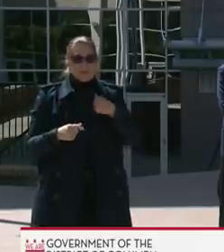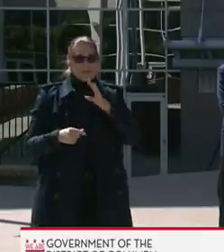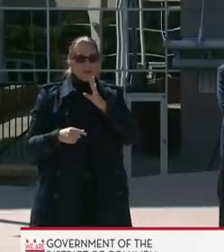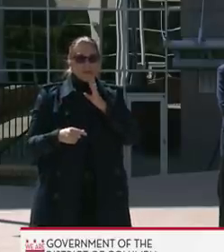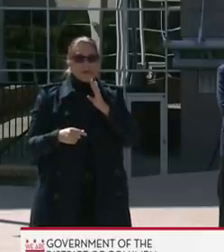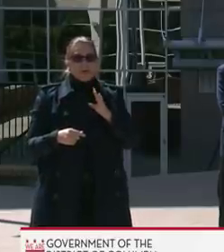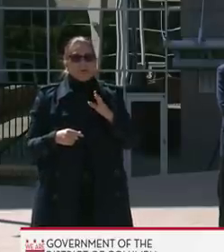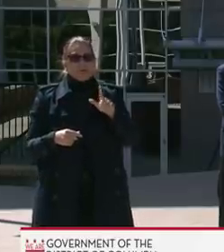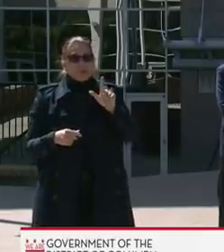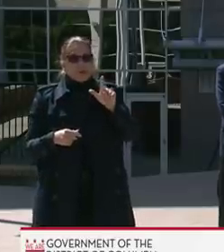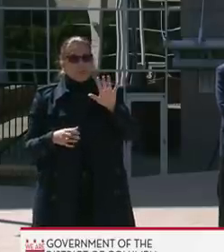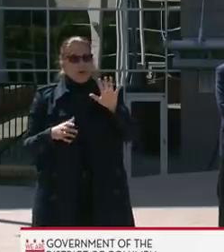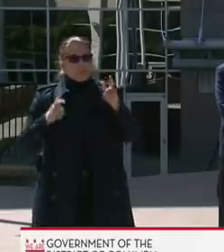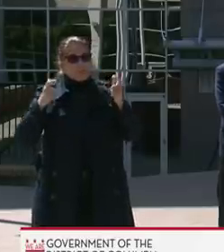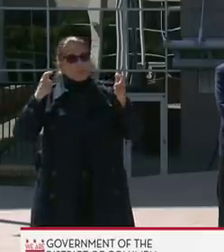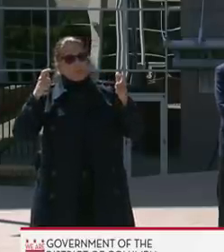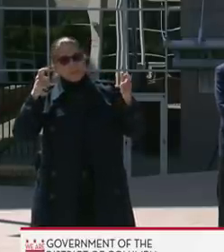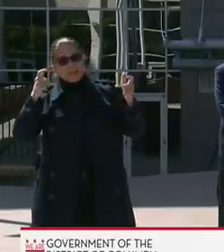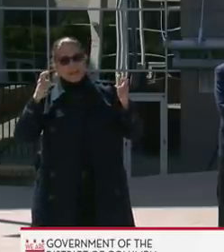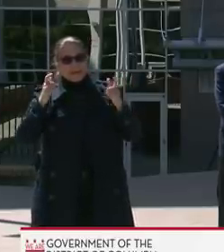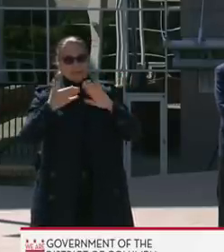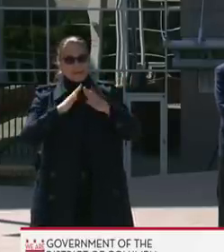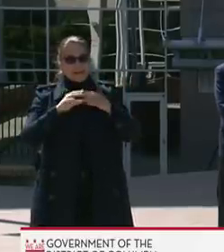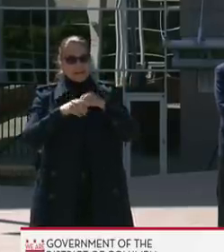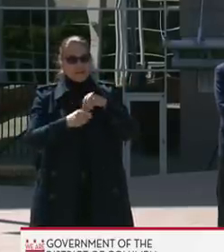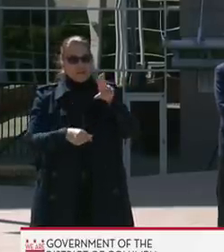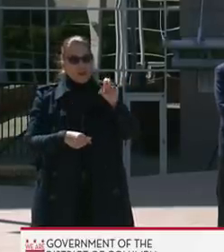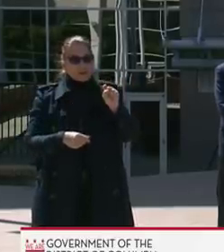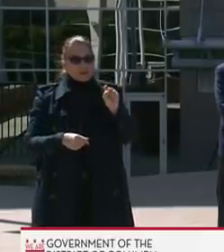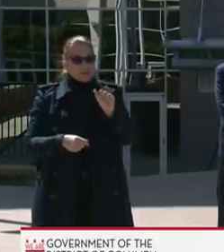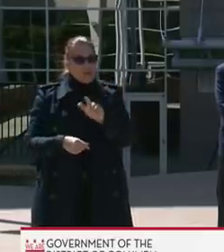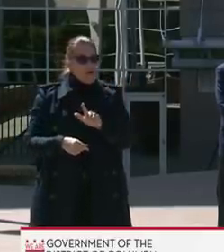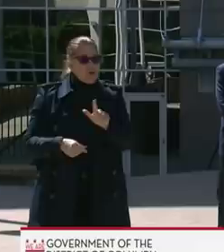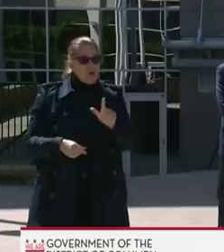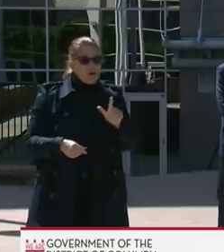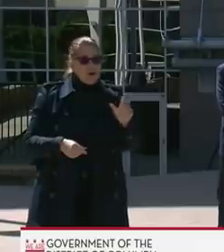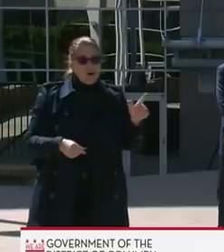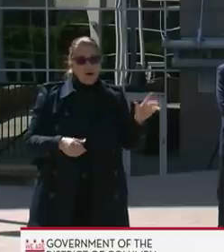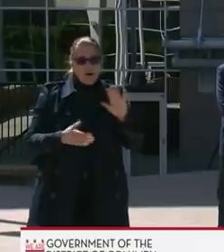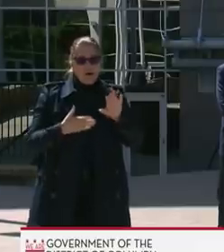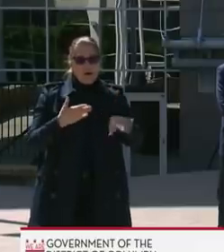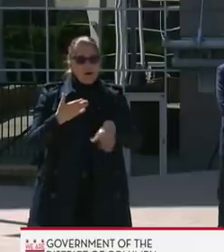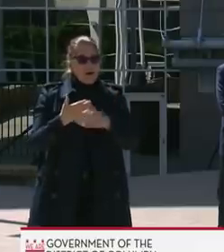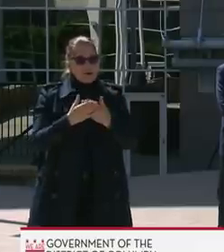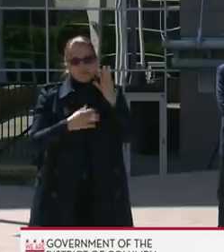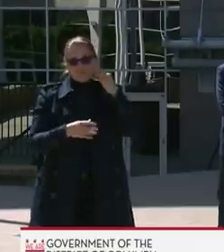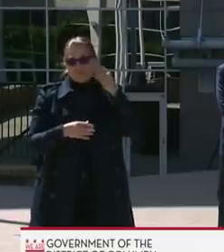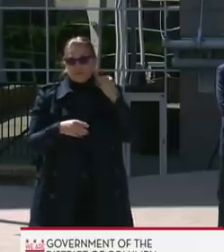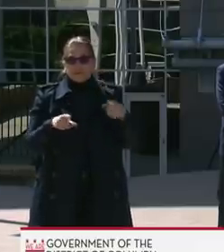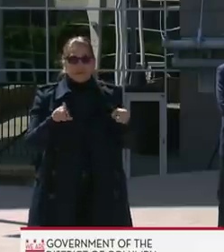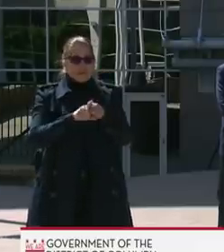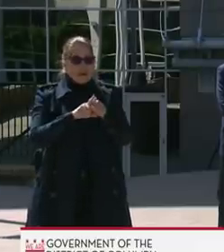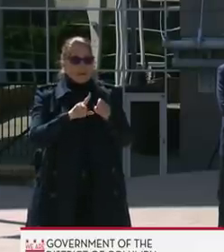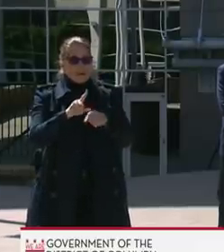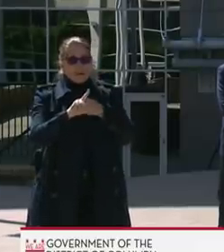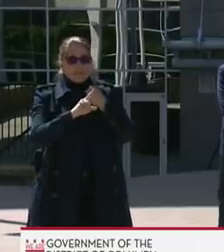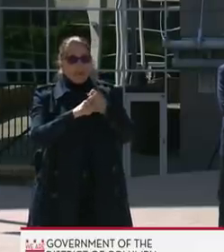and every city in the country is having these same impacts and are coming up with similar estimates as to what we are.